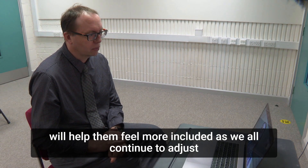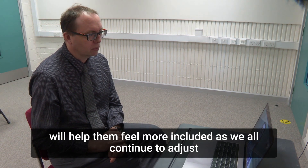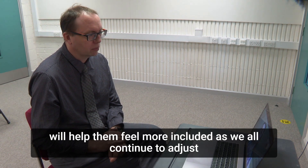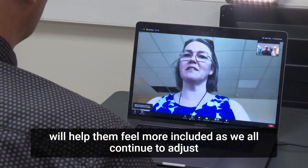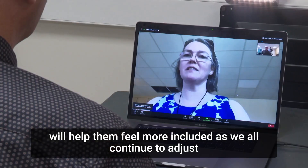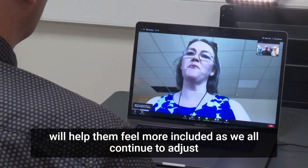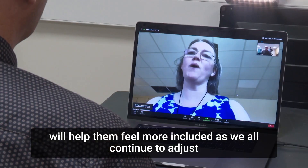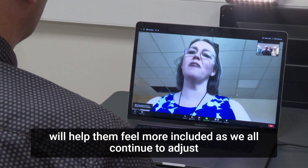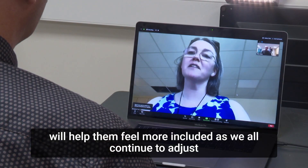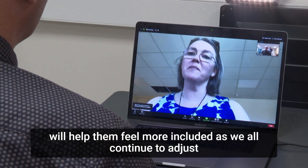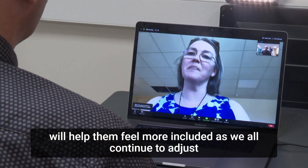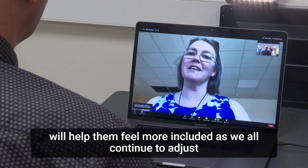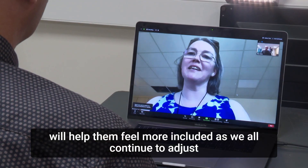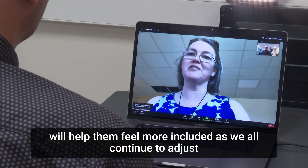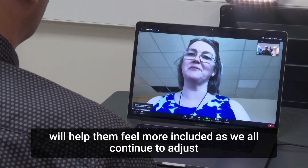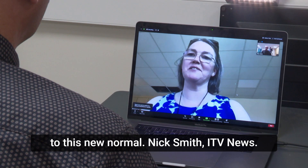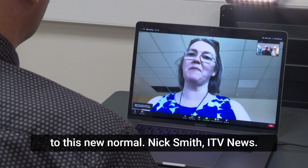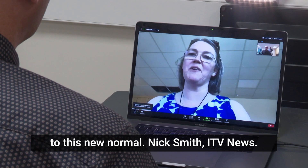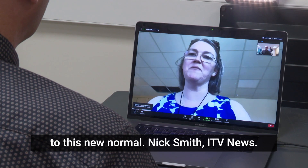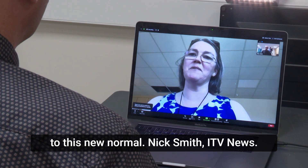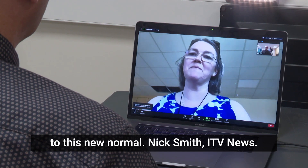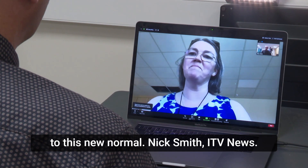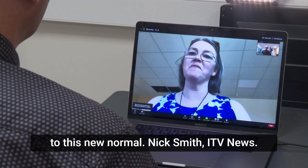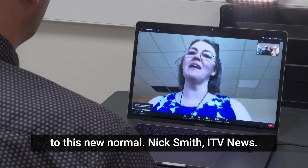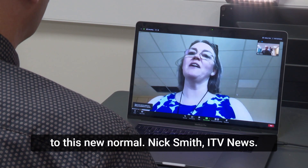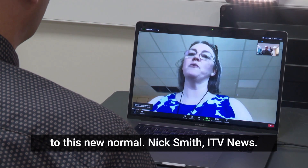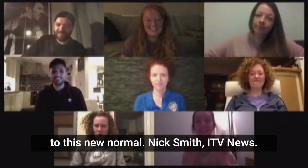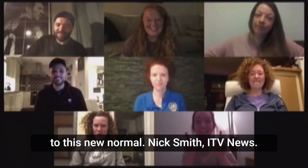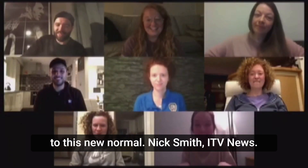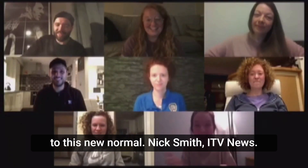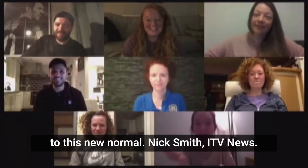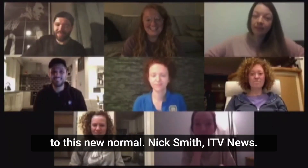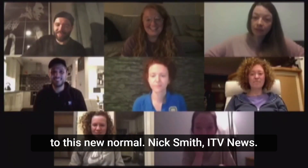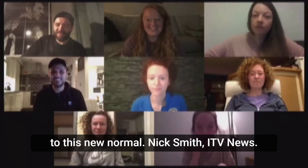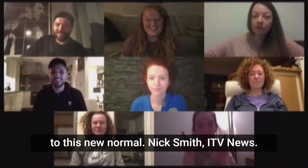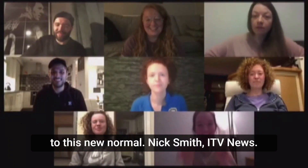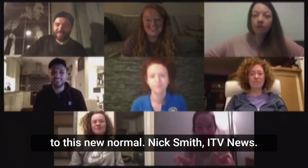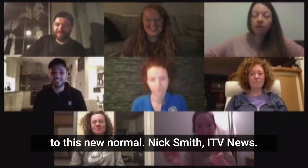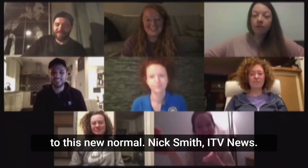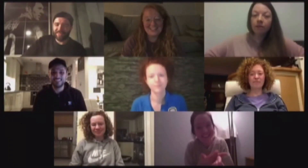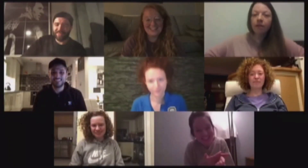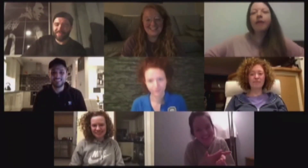included as we all continue to adjust to this new normal. Nick Smith, ITV News.